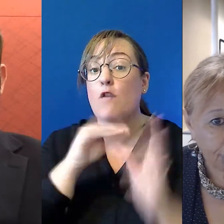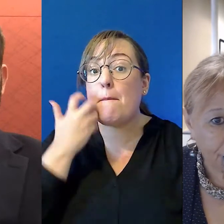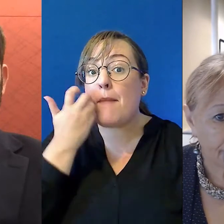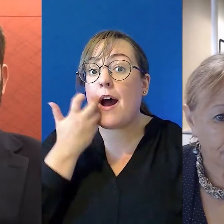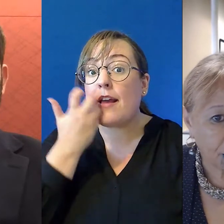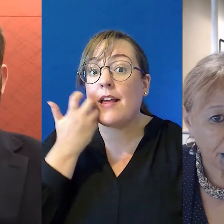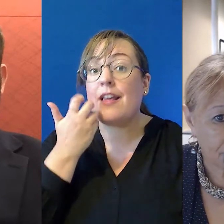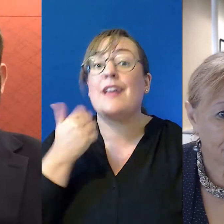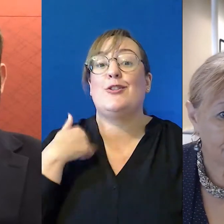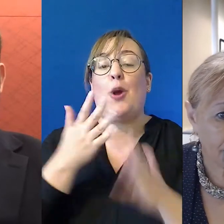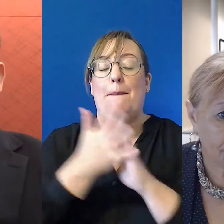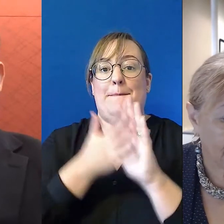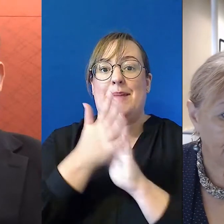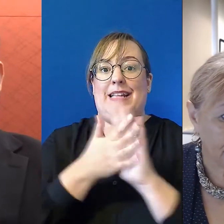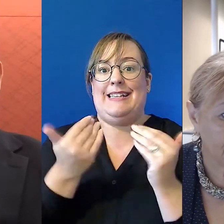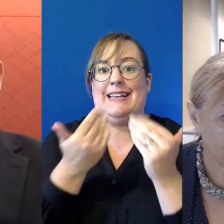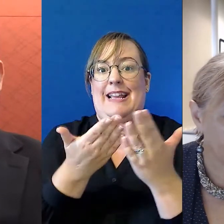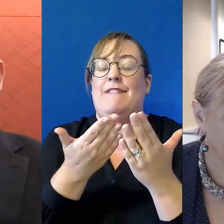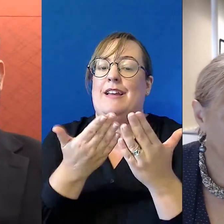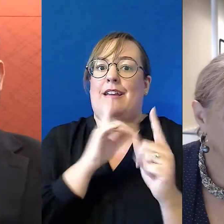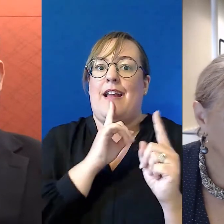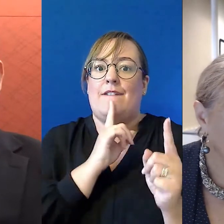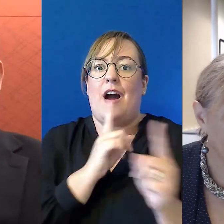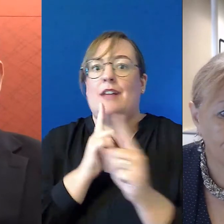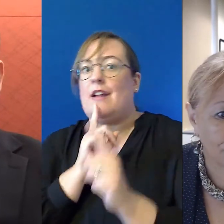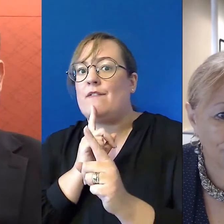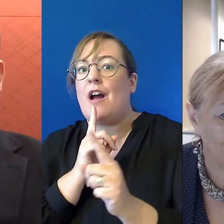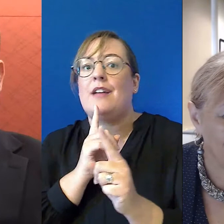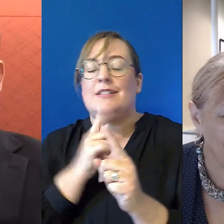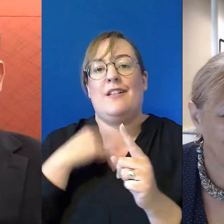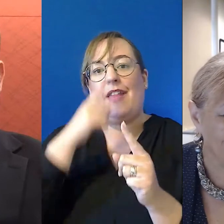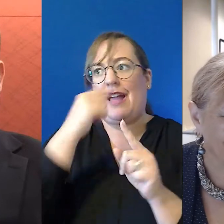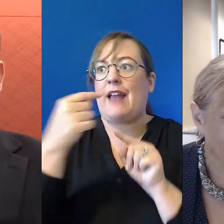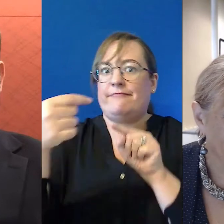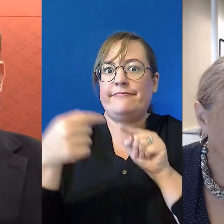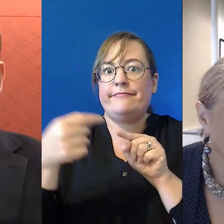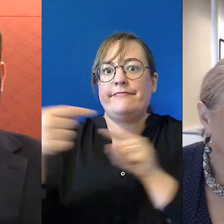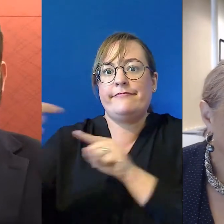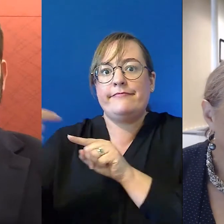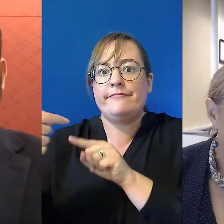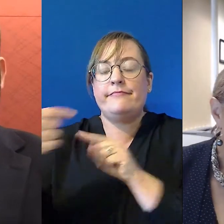of advice on Māori issues in Parliament contestable, and that's got to be a good thing too.